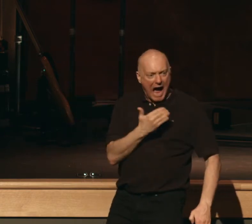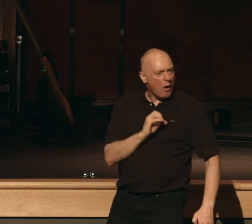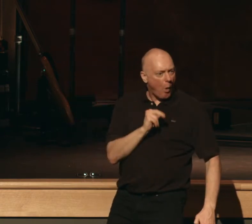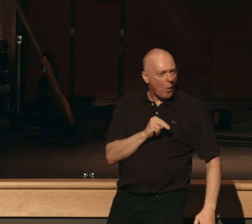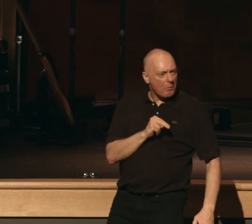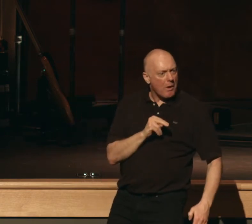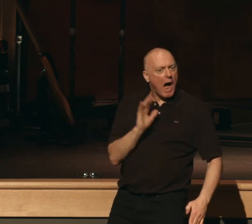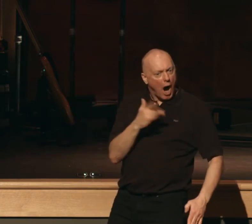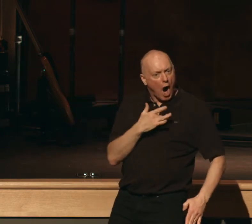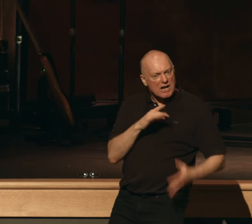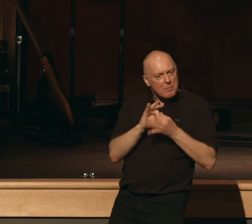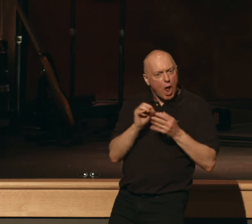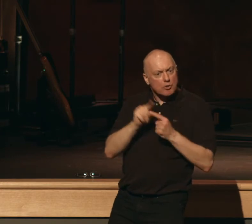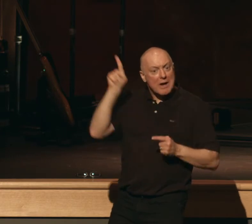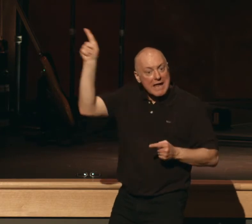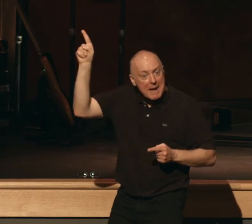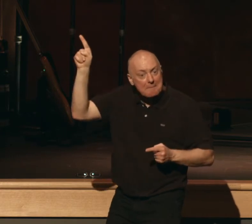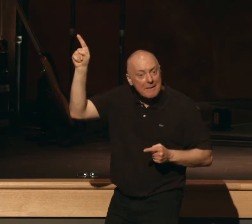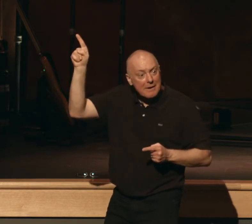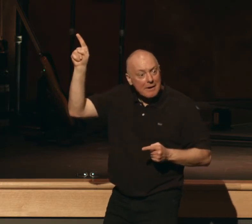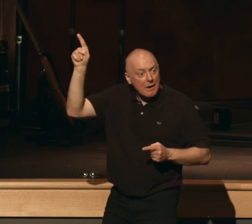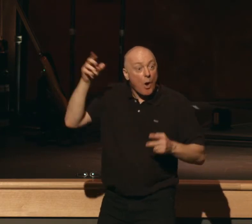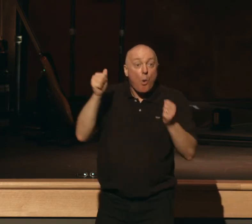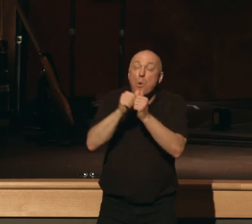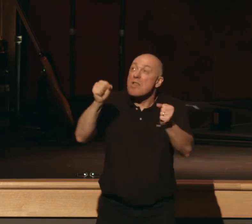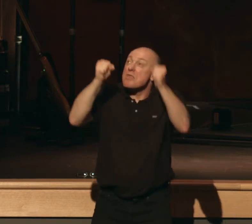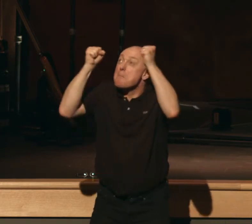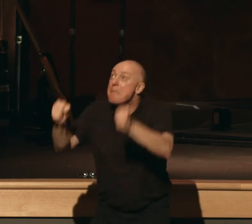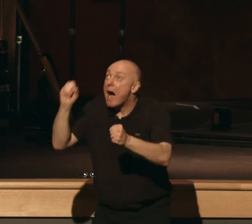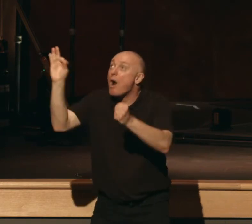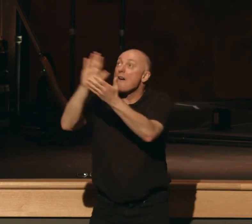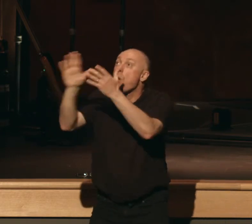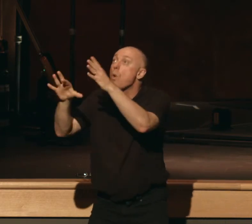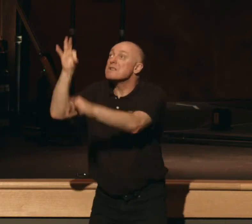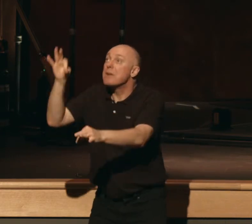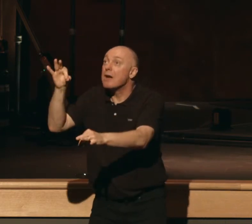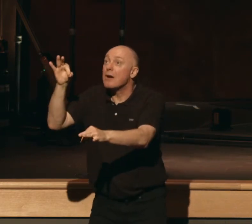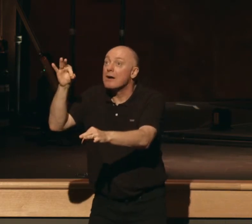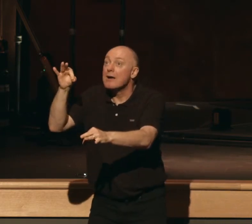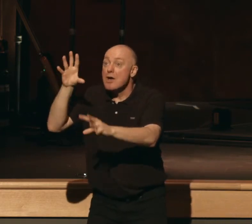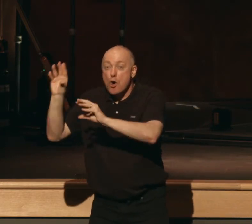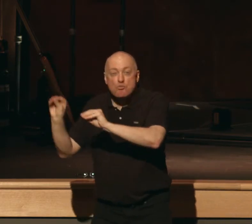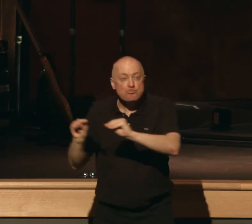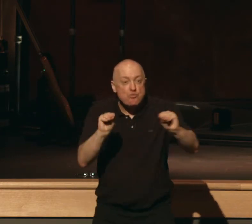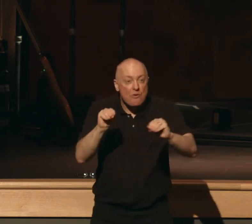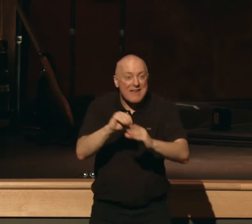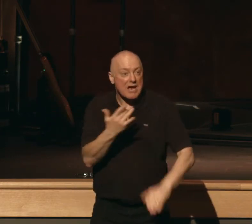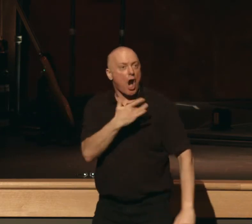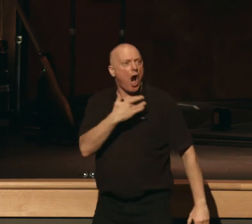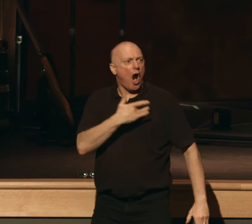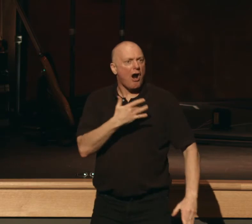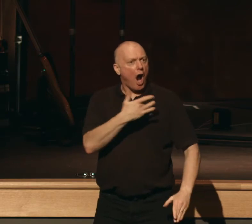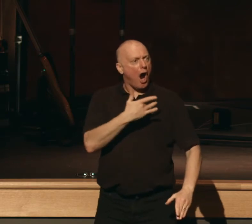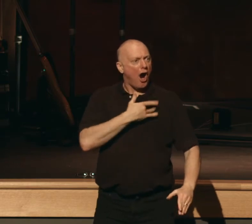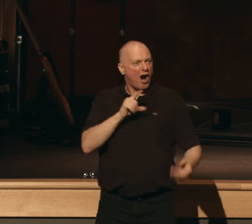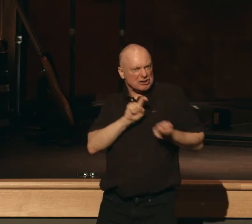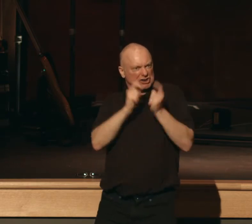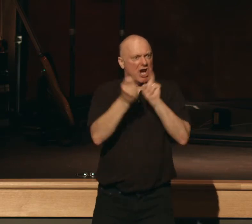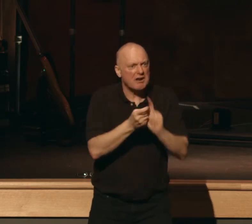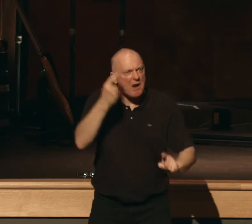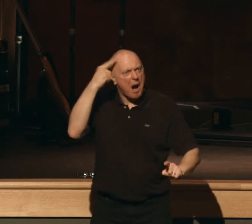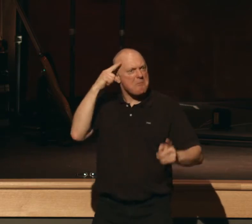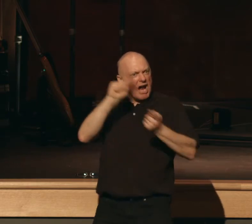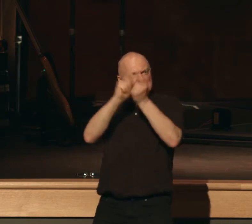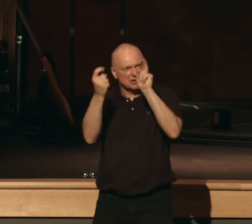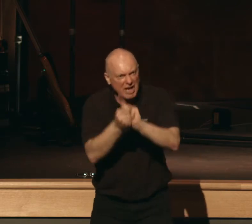him. And when the immeasurable power of the Holy Spirit is moving in our hearts and our hearts are changed and our